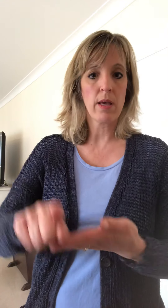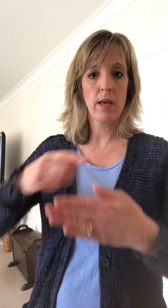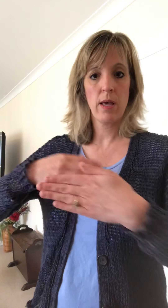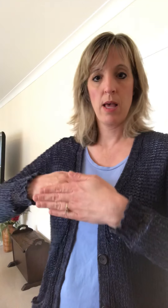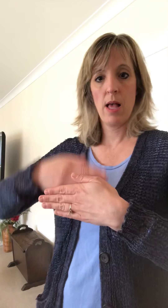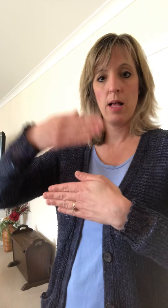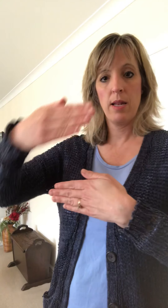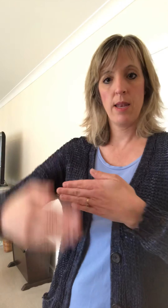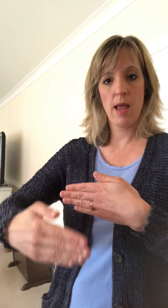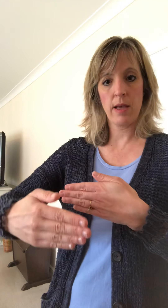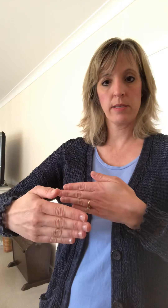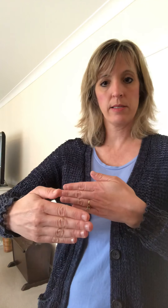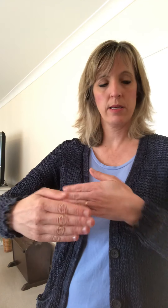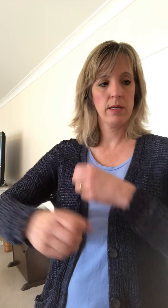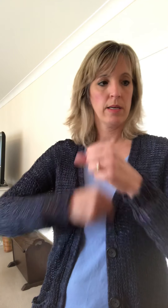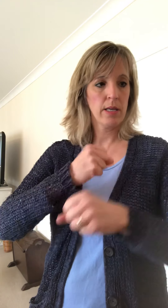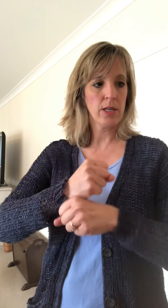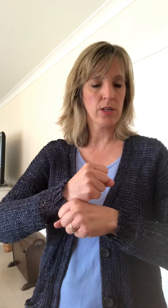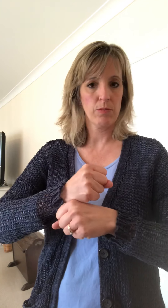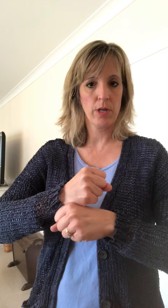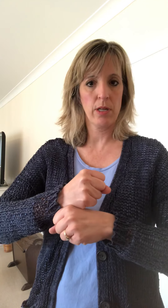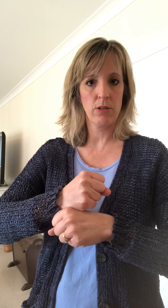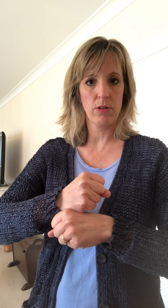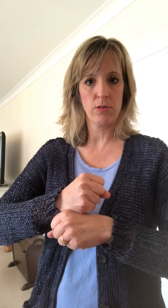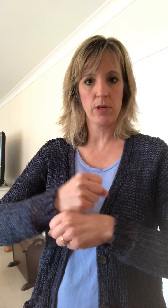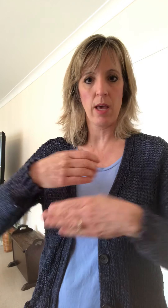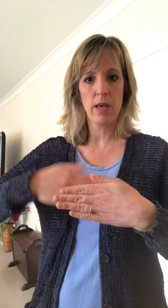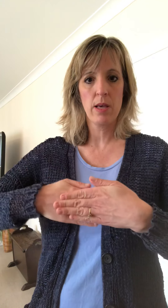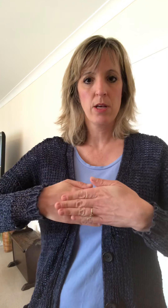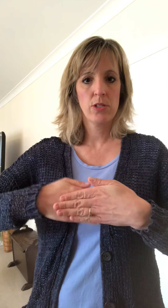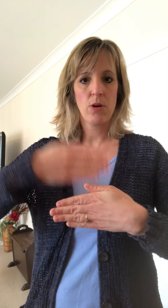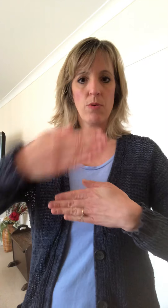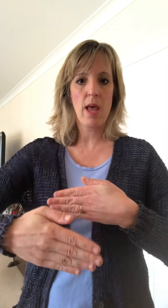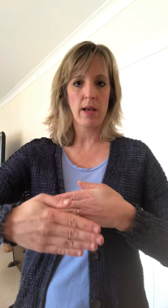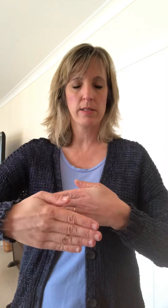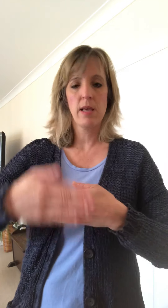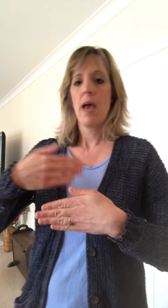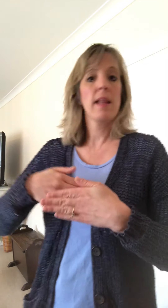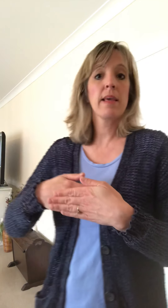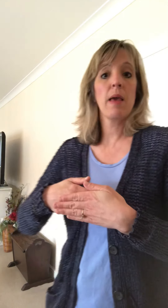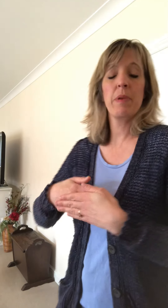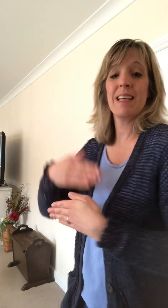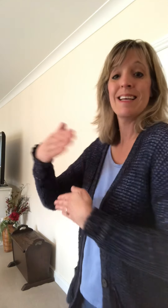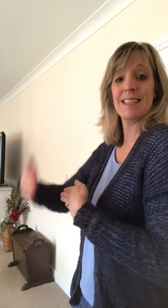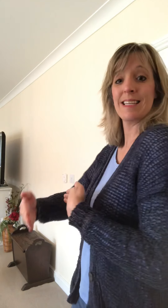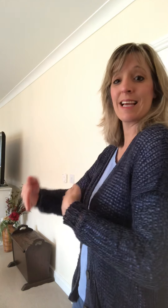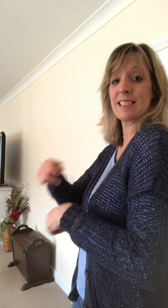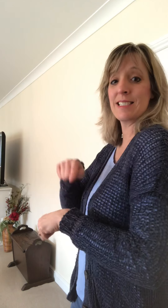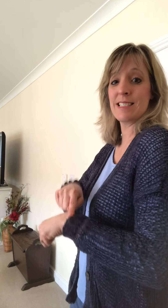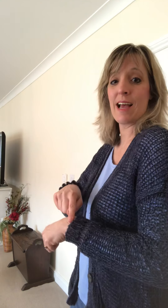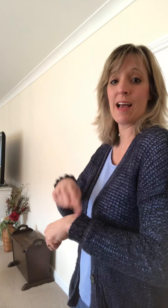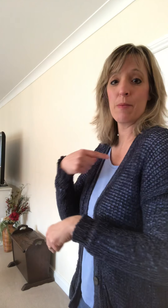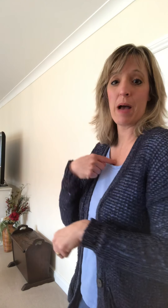week, next year. We're gonna learn those, okay? So next, and it can be the next time